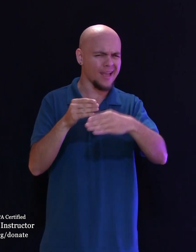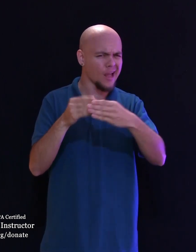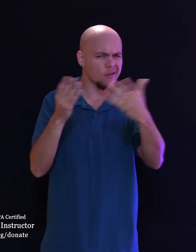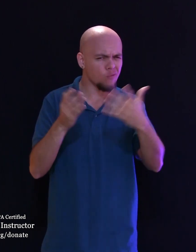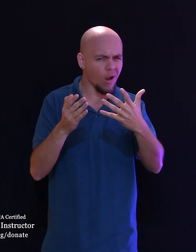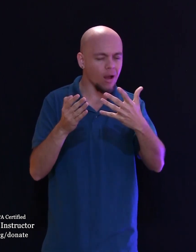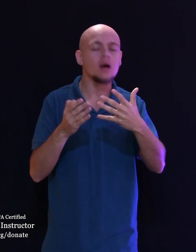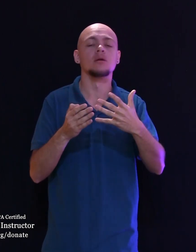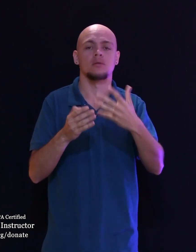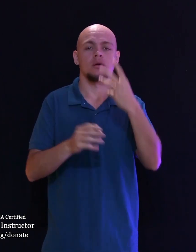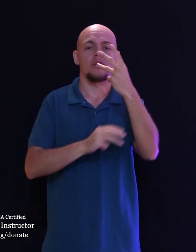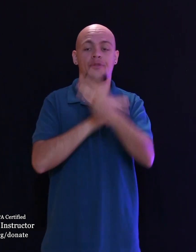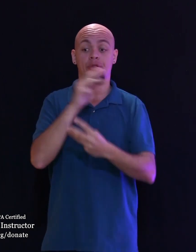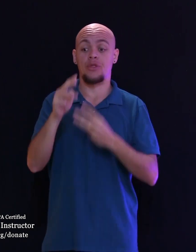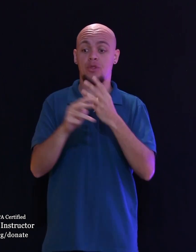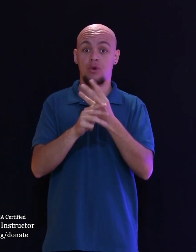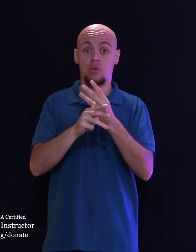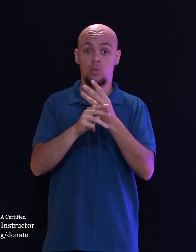We endure.